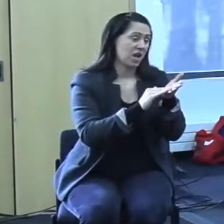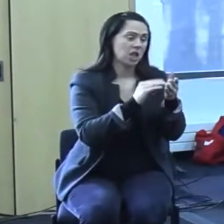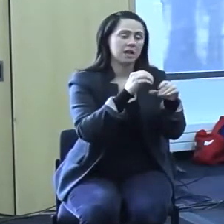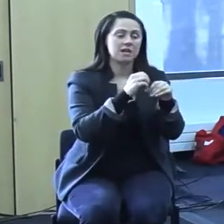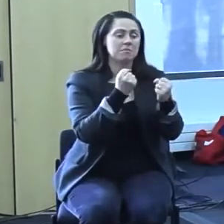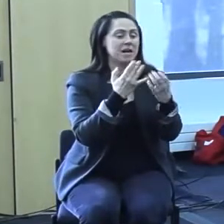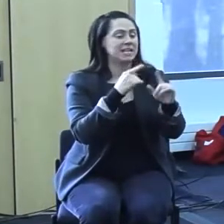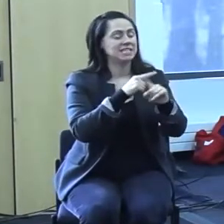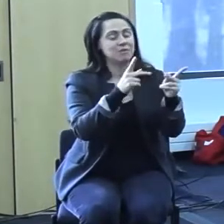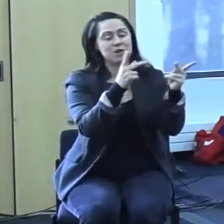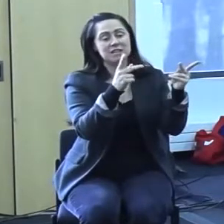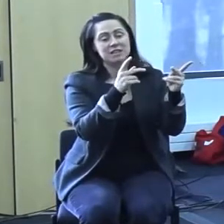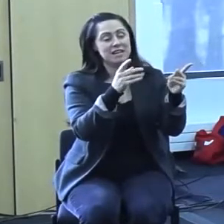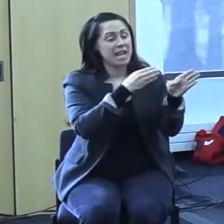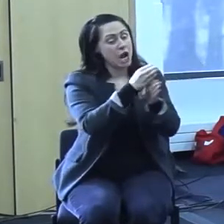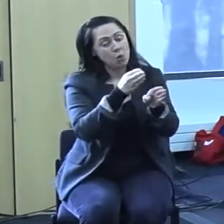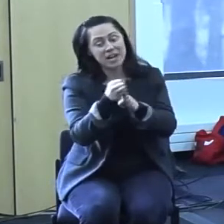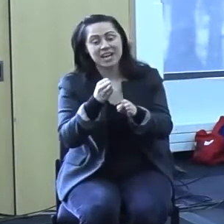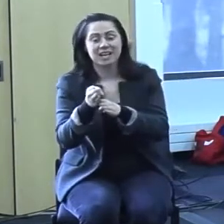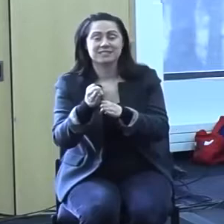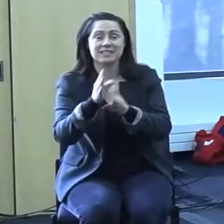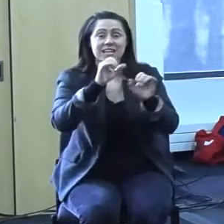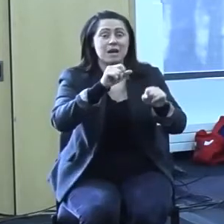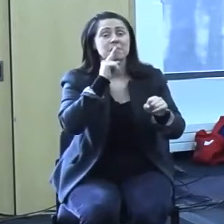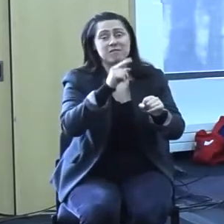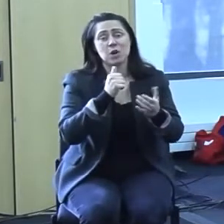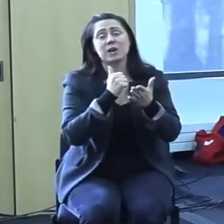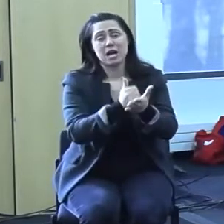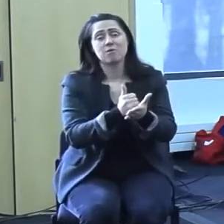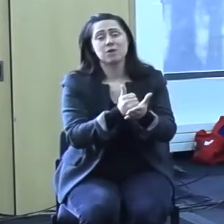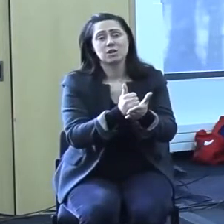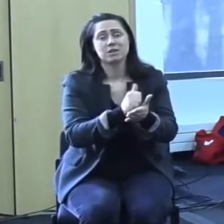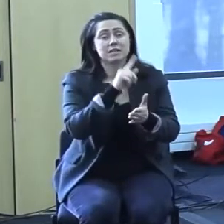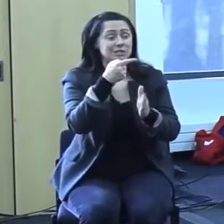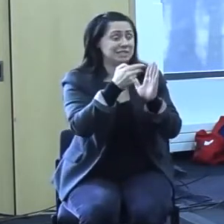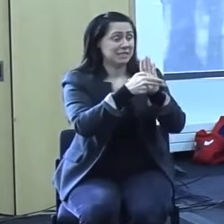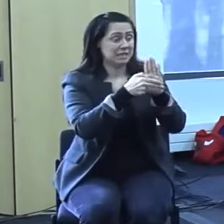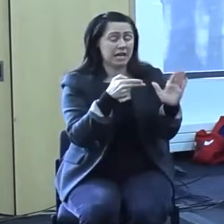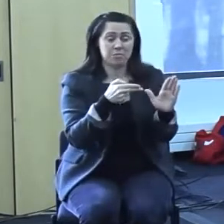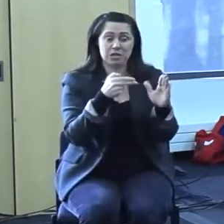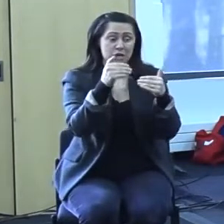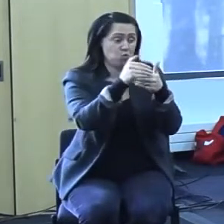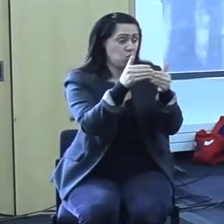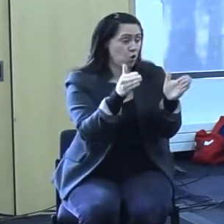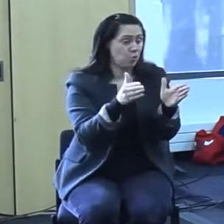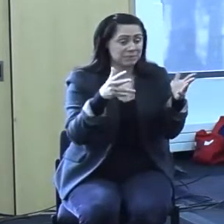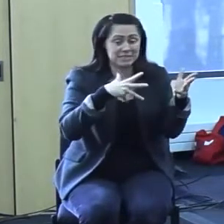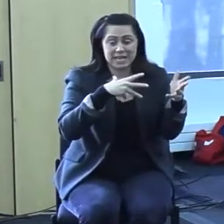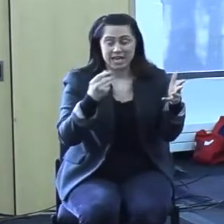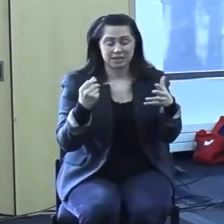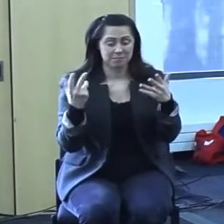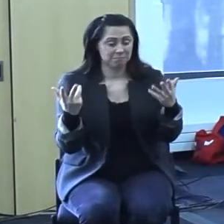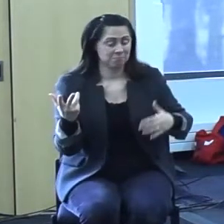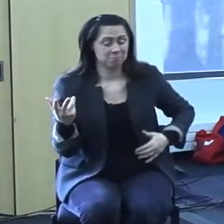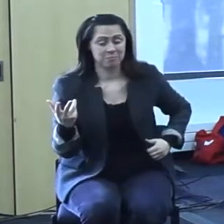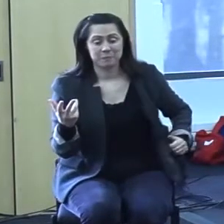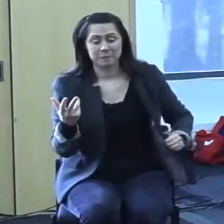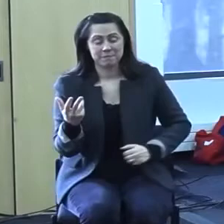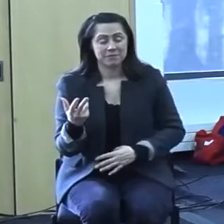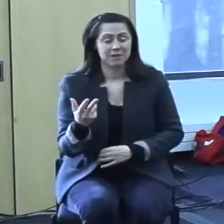different areas I feel like can be very helpful. Just labeling rooms and